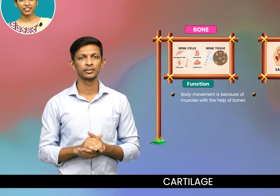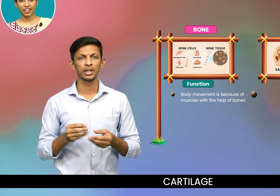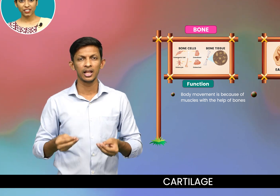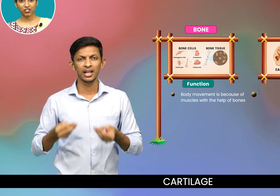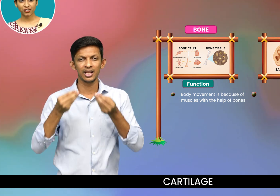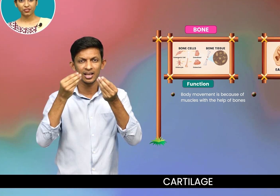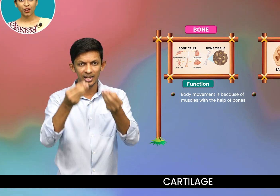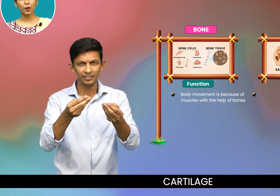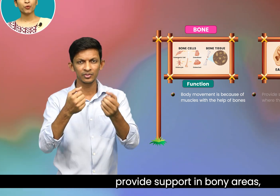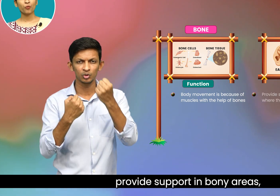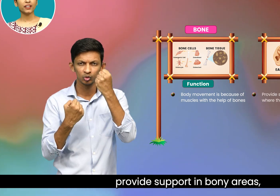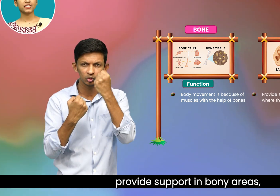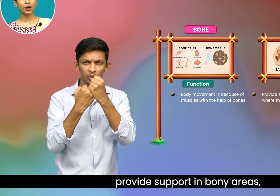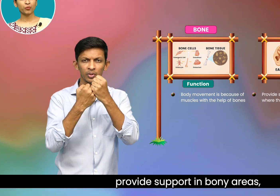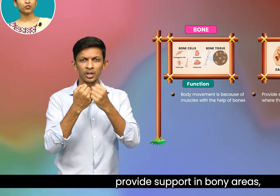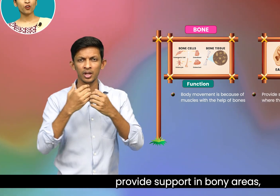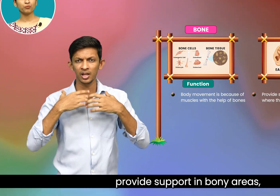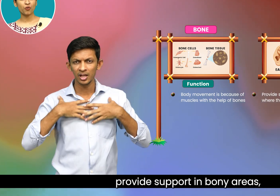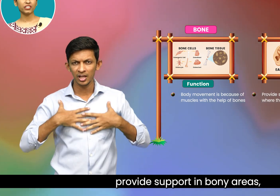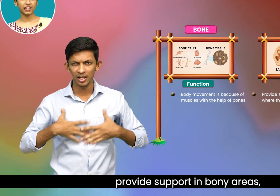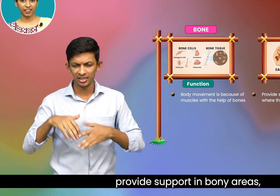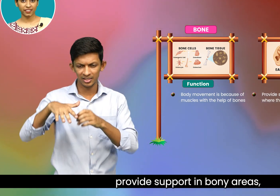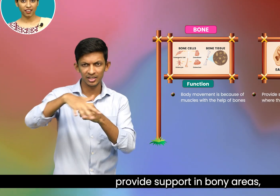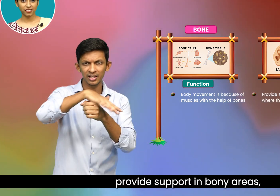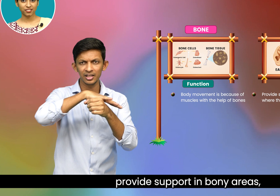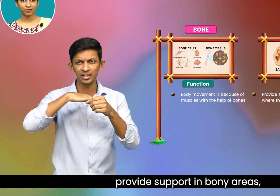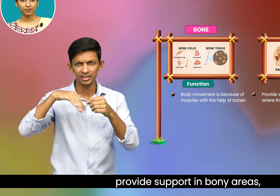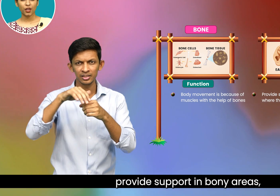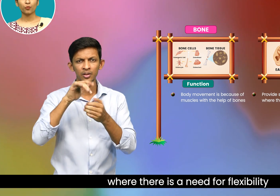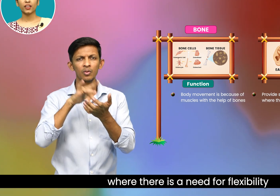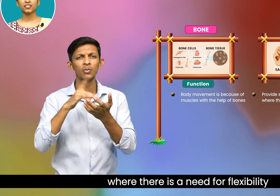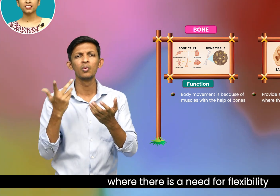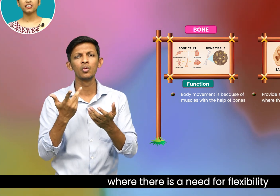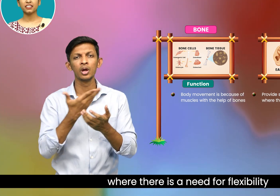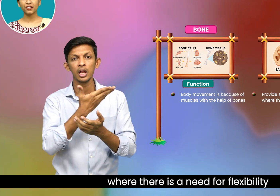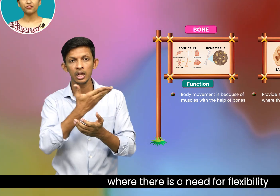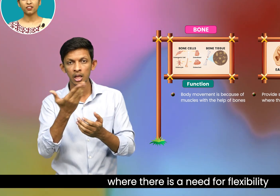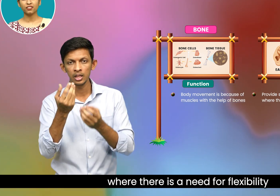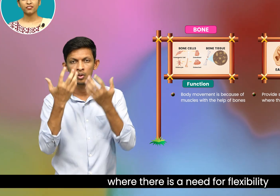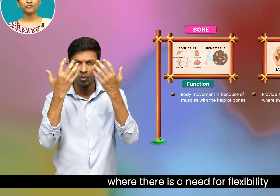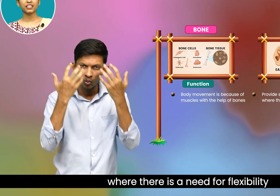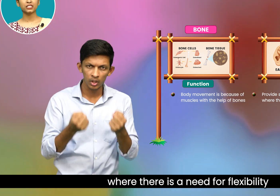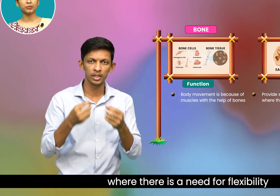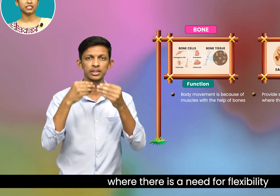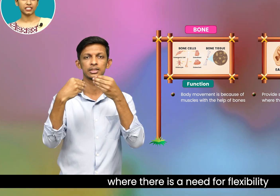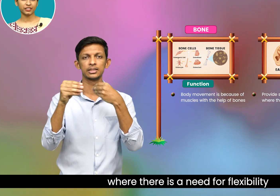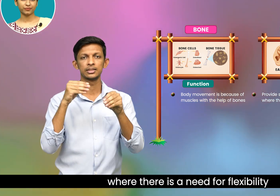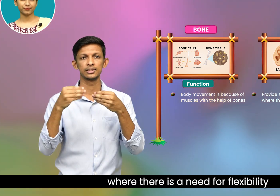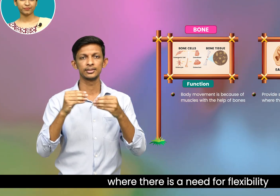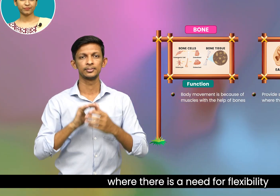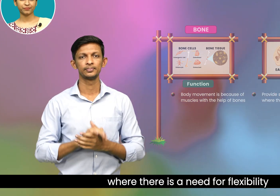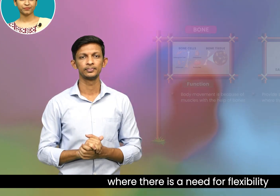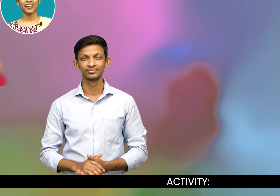In cartilage, provides support on bony areas where there is a need for flexibility.